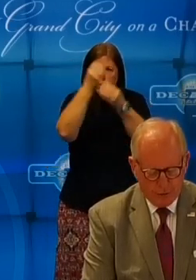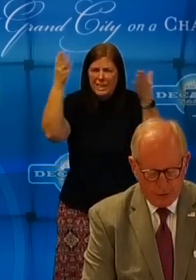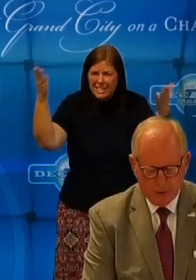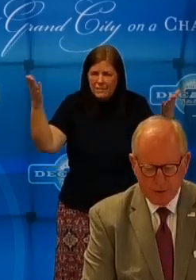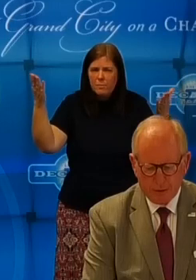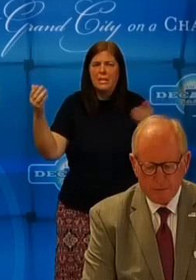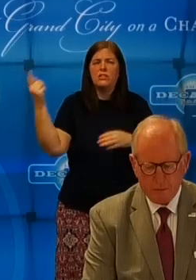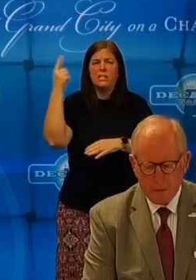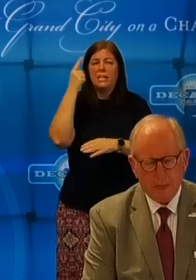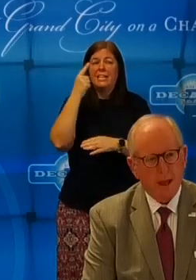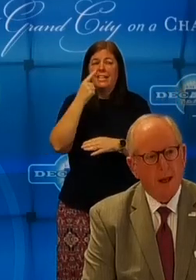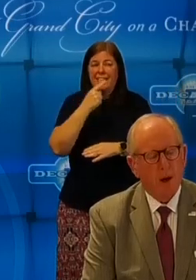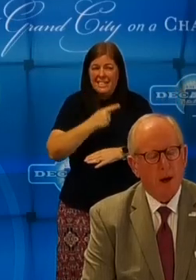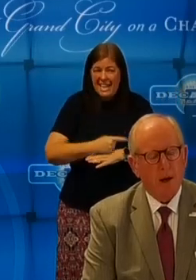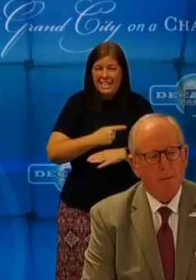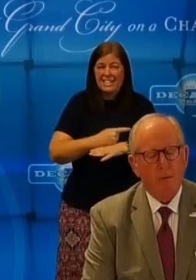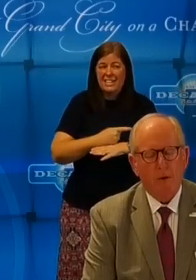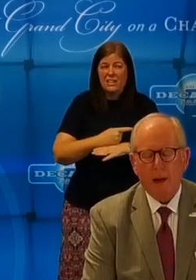relief assistance.